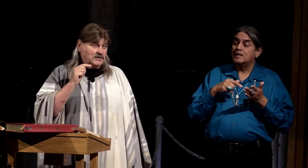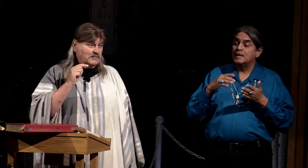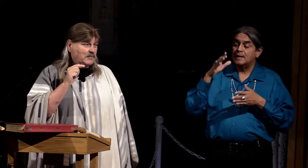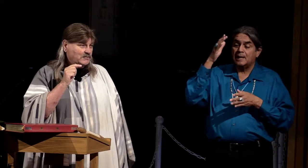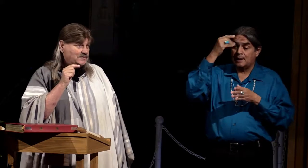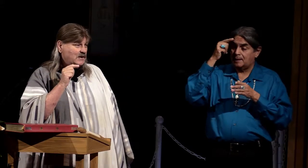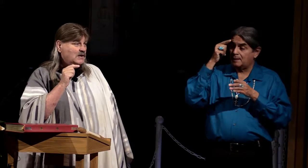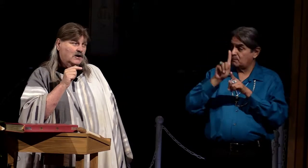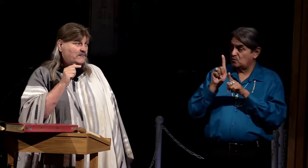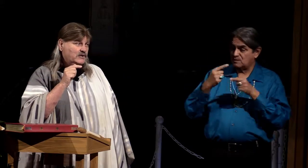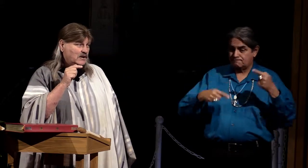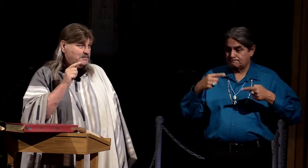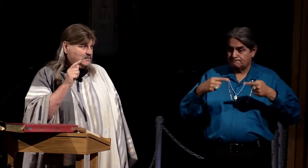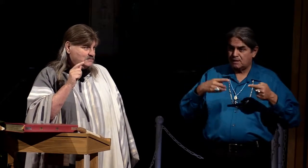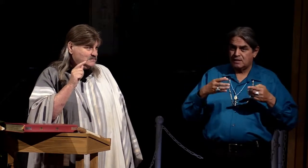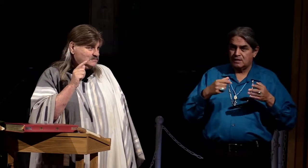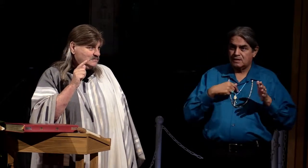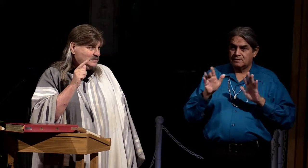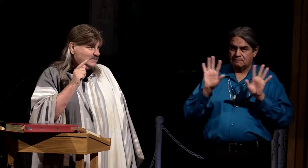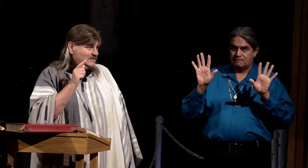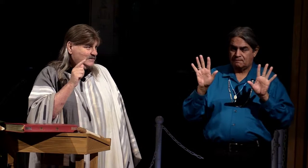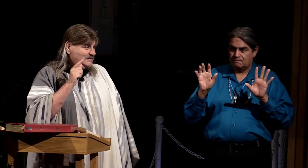with each other, my mother would say, offer it up.